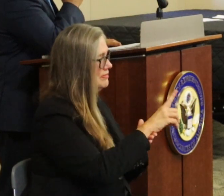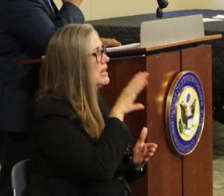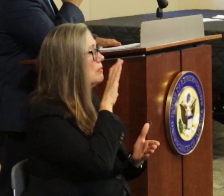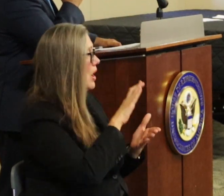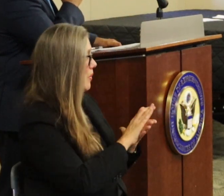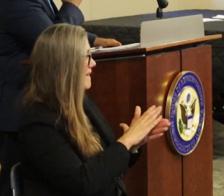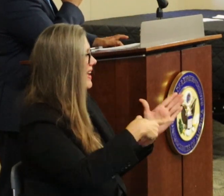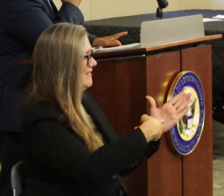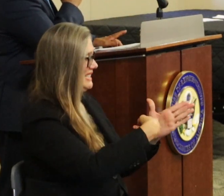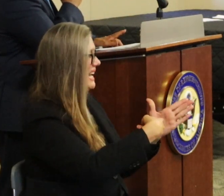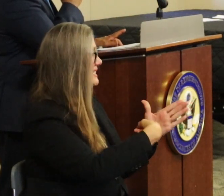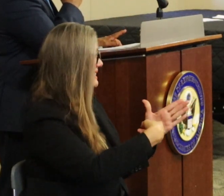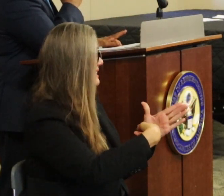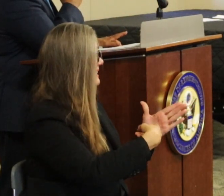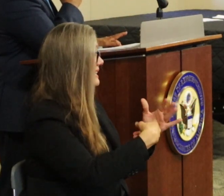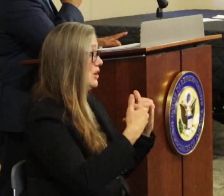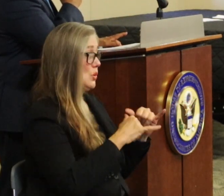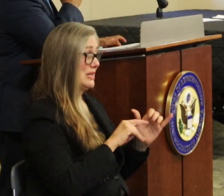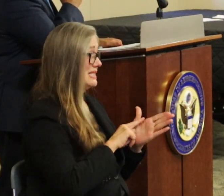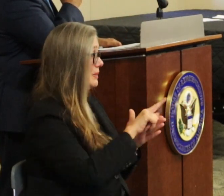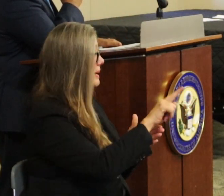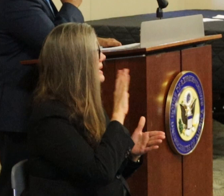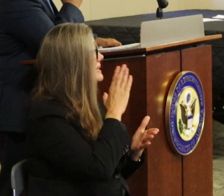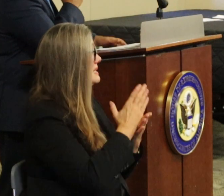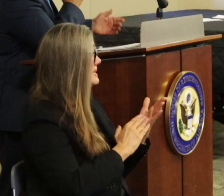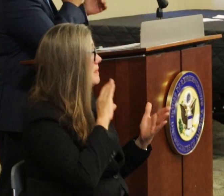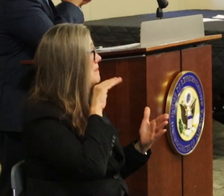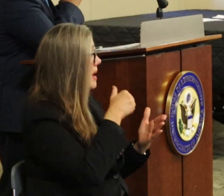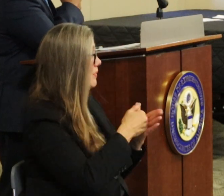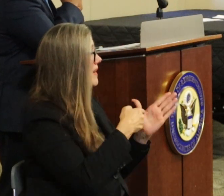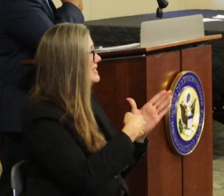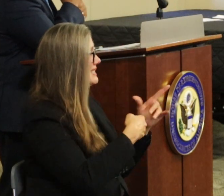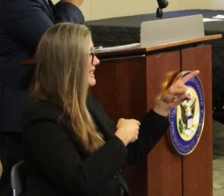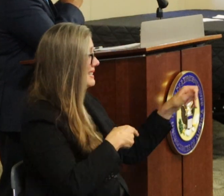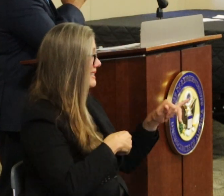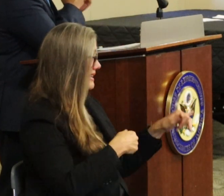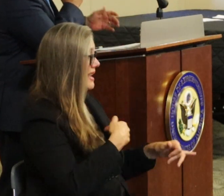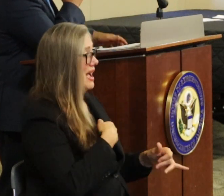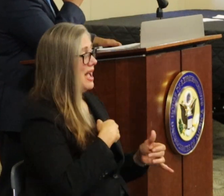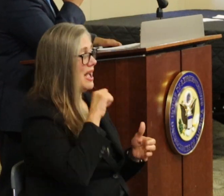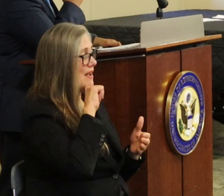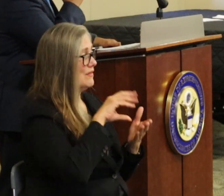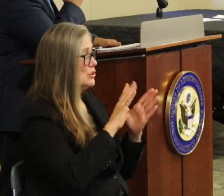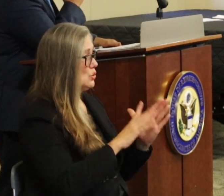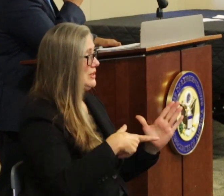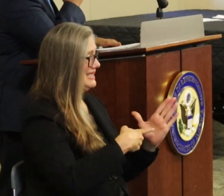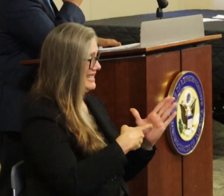had student debt. As a matter of fact, we're still paying on some of my wife's student debt. I had student debt. I paid all my student